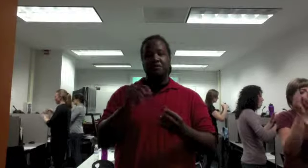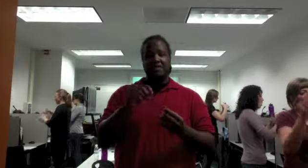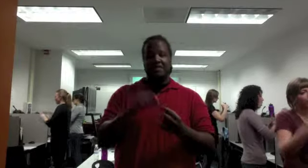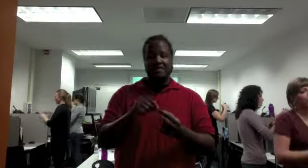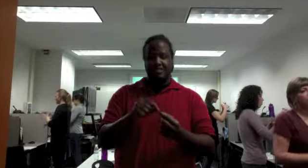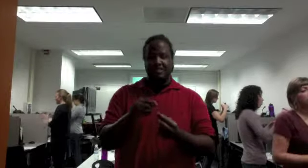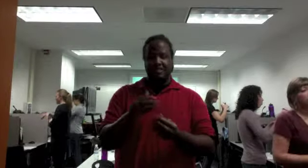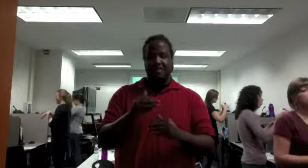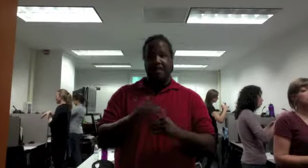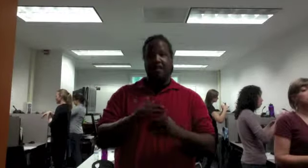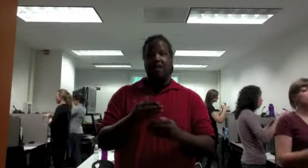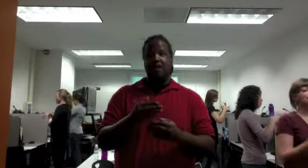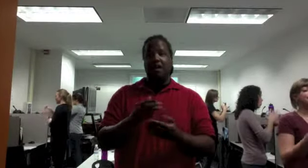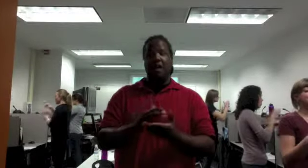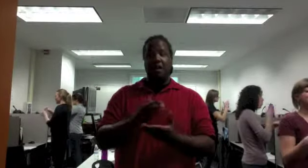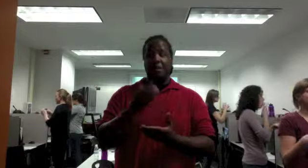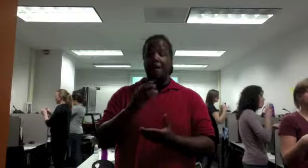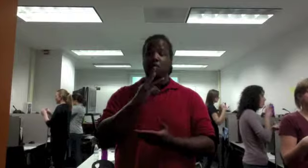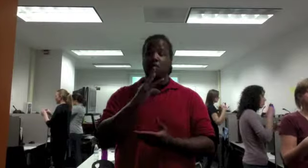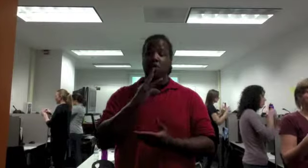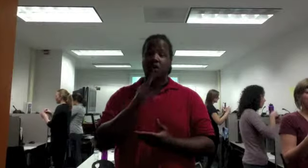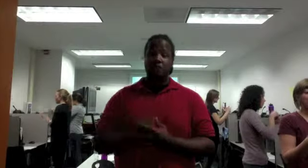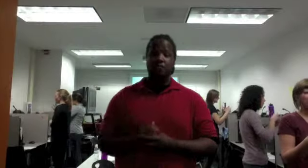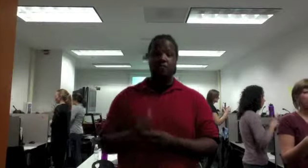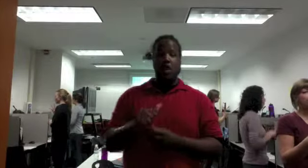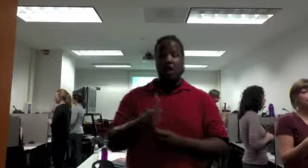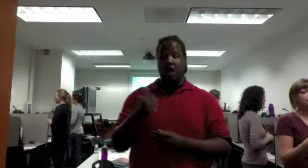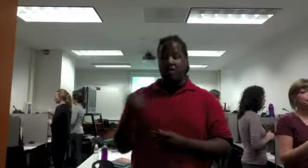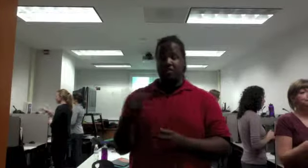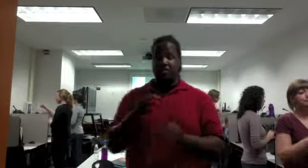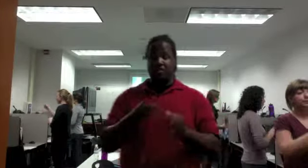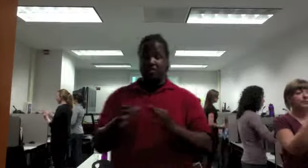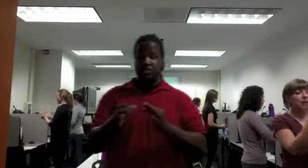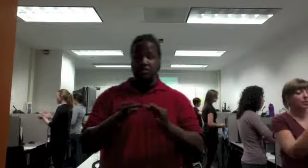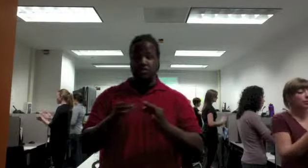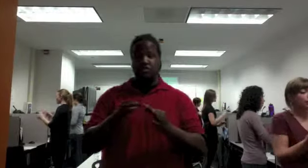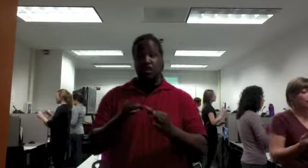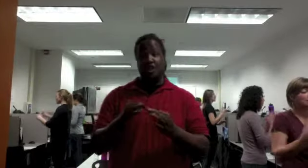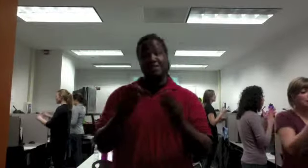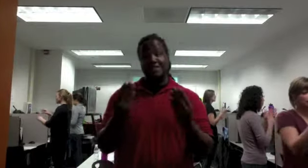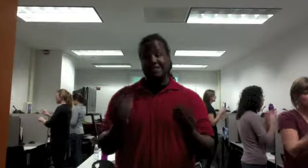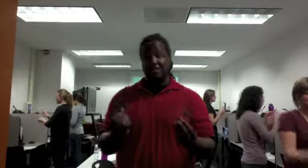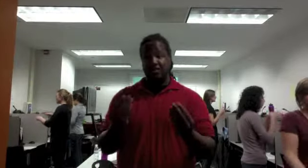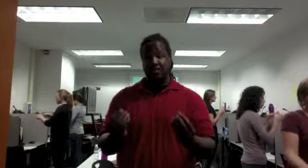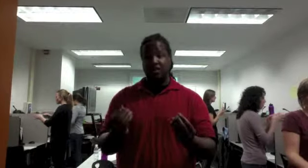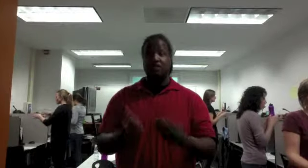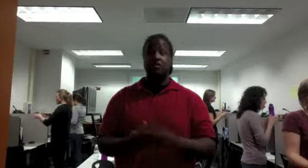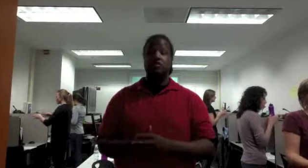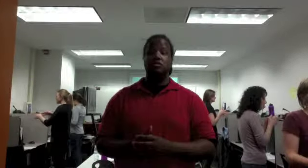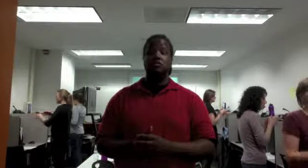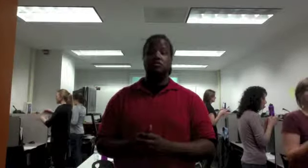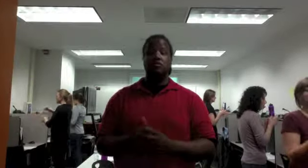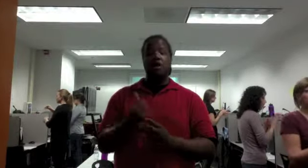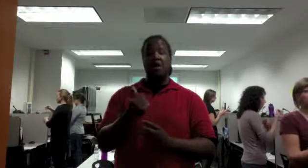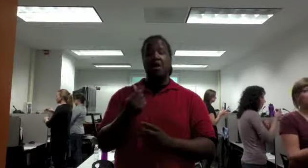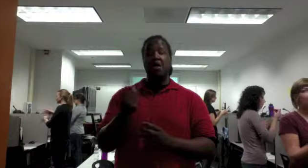So it's only holding a certain amount of water, and eventually it's going to start giving some of that off. Other things you can describe as being